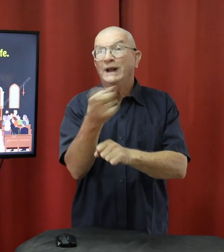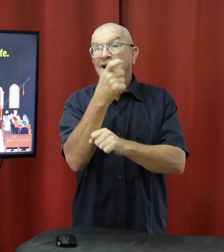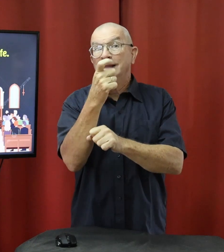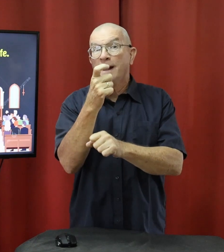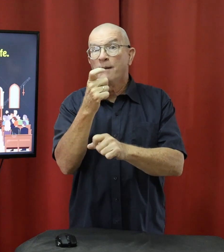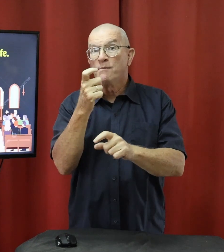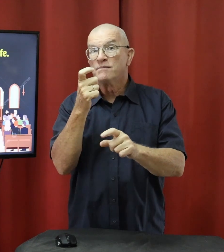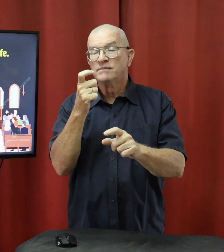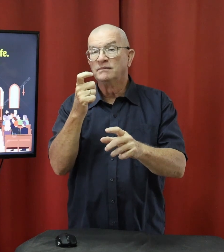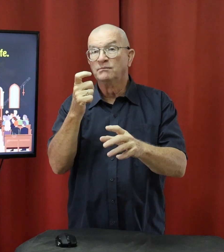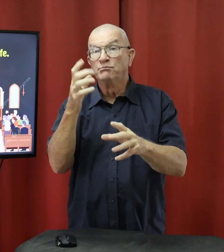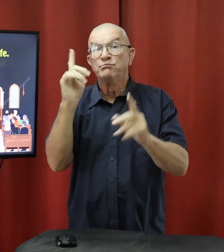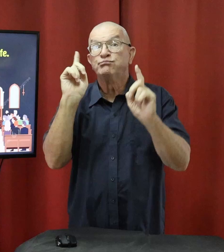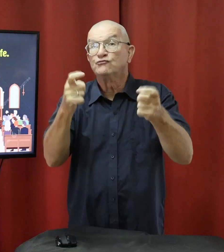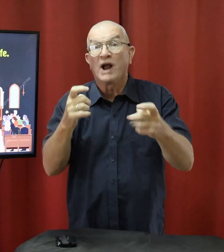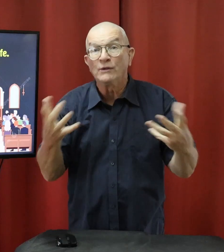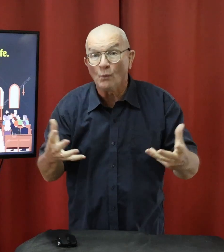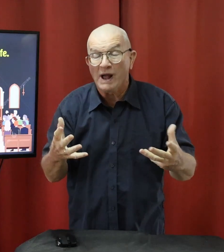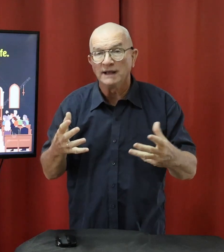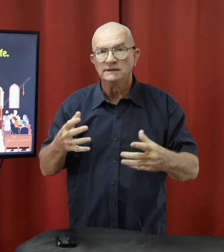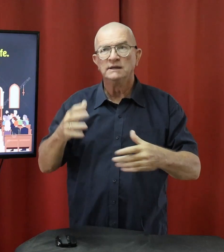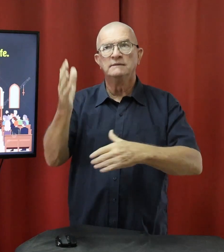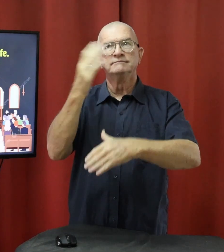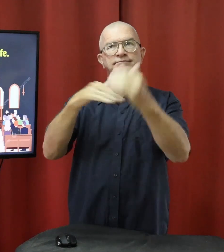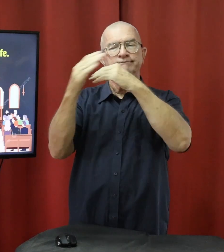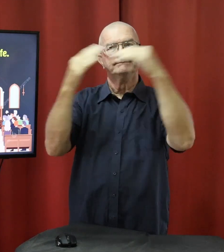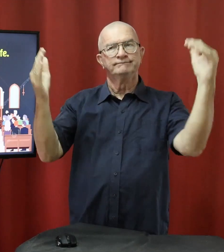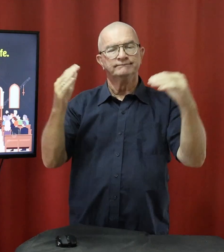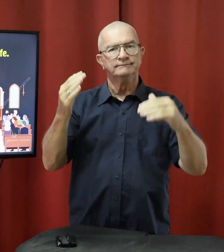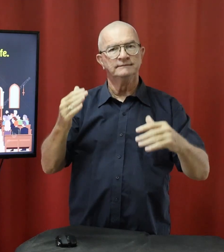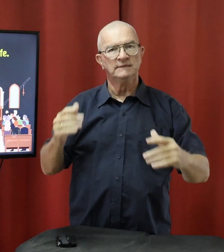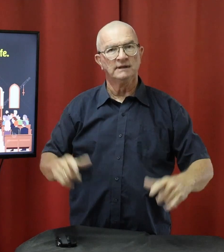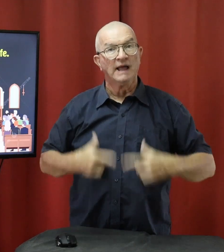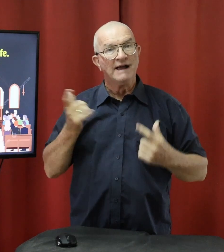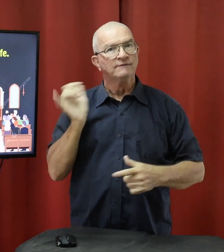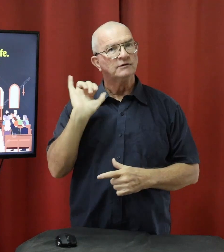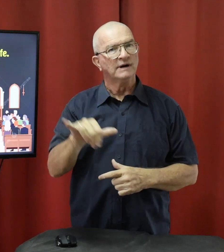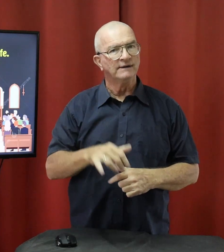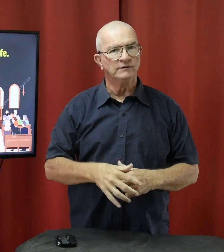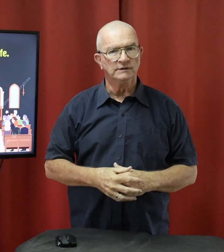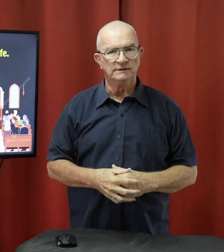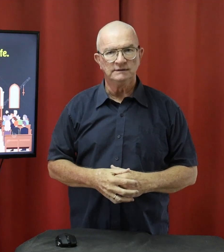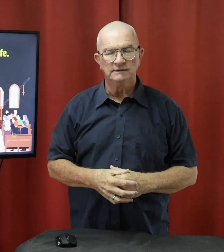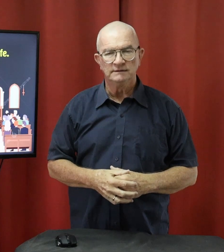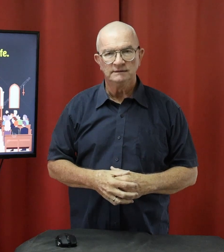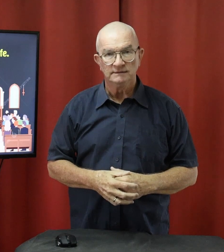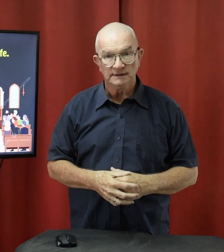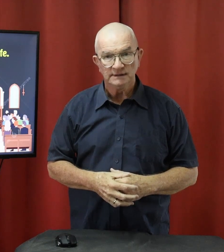We are striving to win, and the prize is what? Heaven, eternal life.